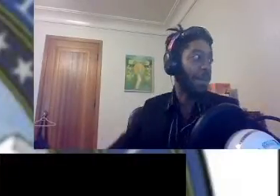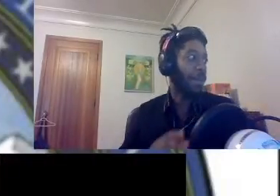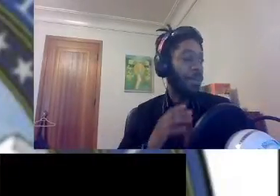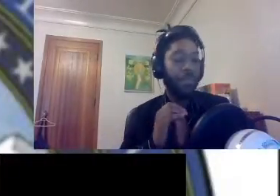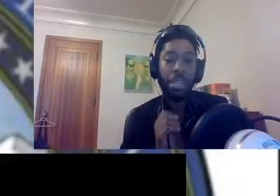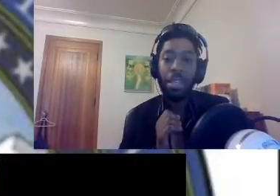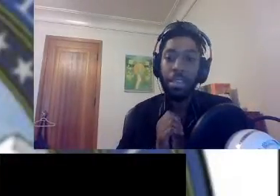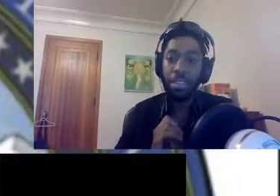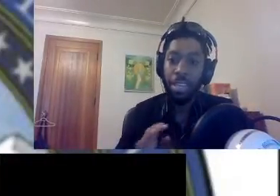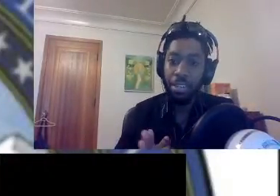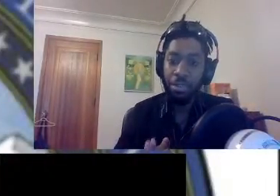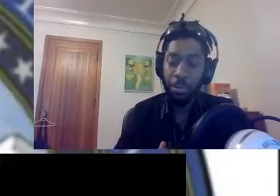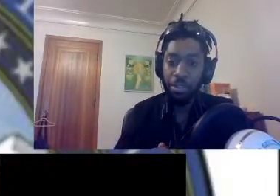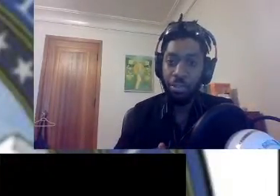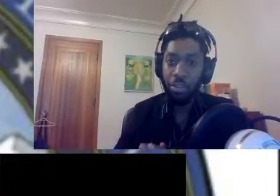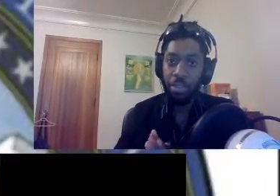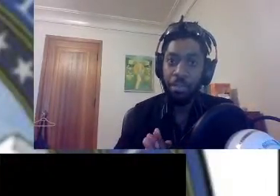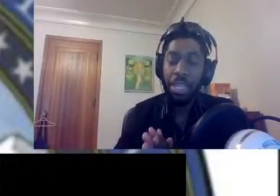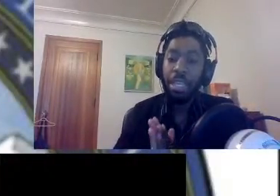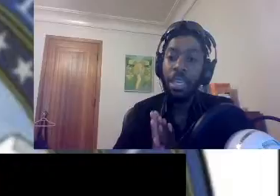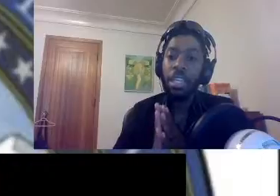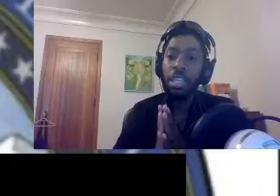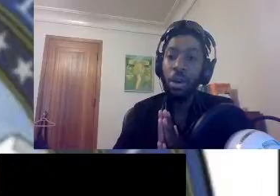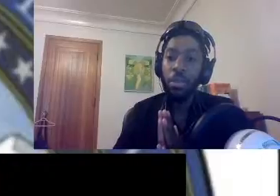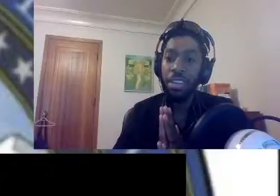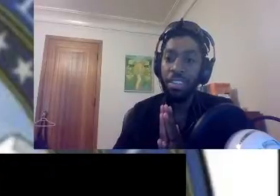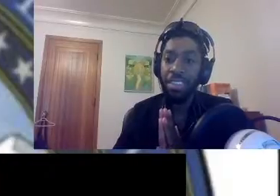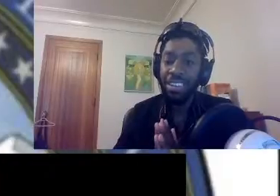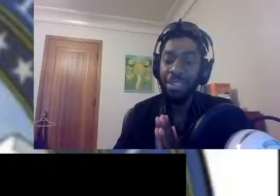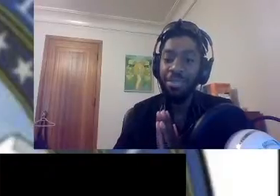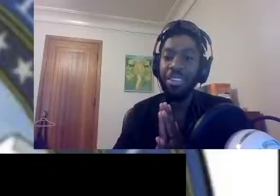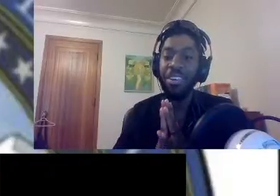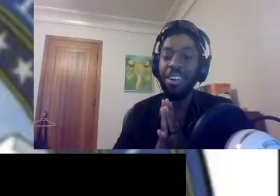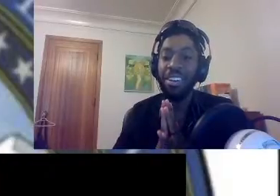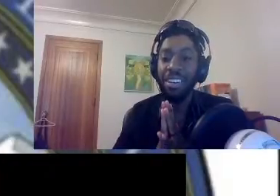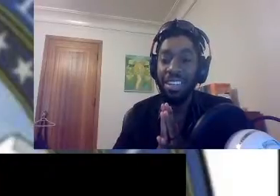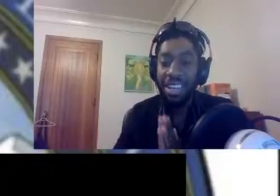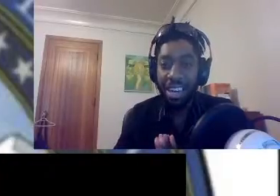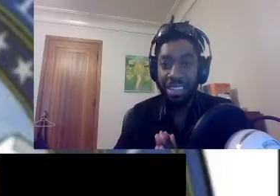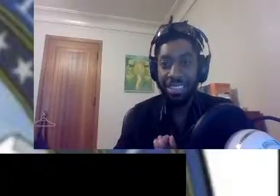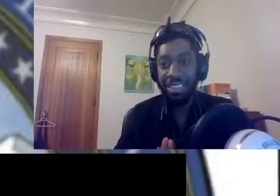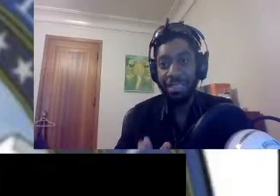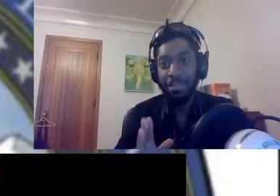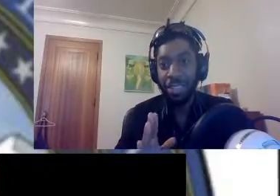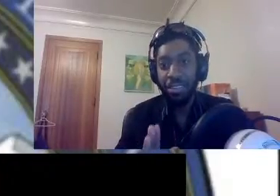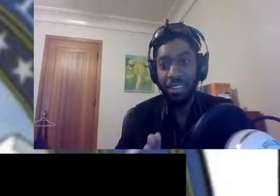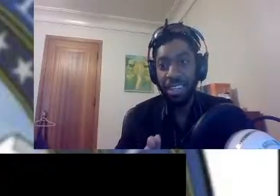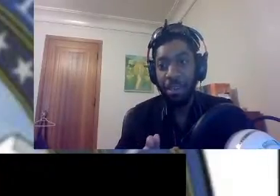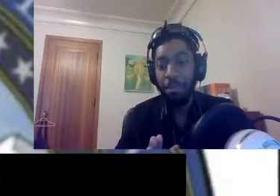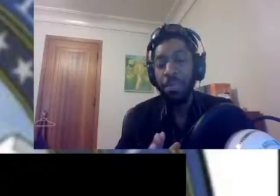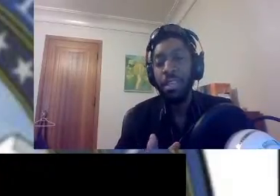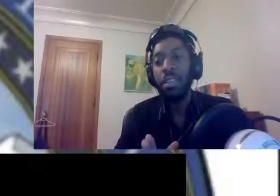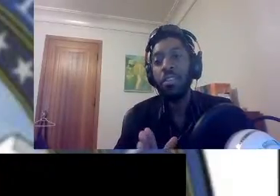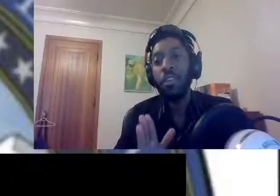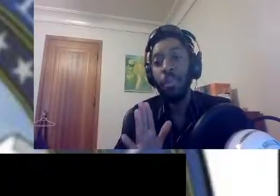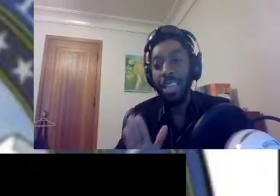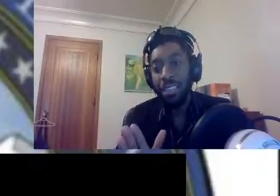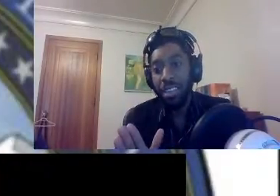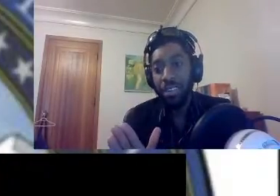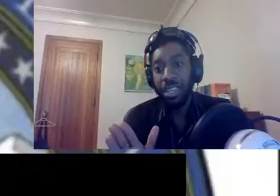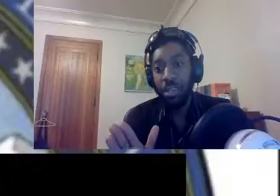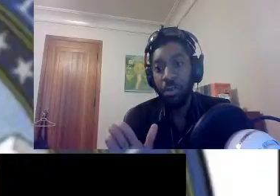Second up, let's go ahead and do an abridged version. No, the casinos are not closing down.